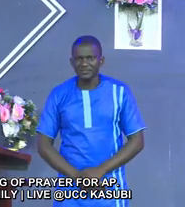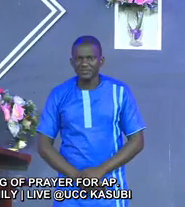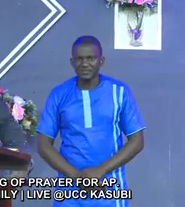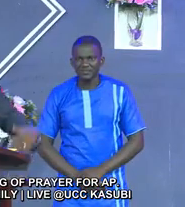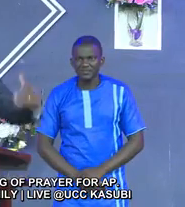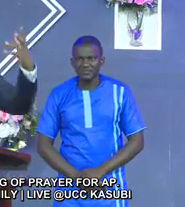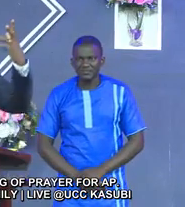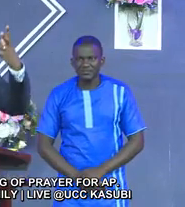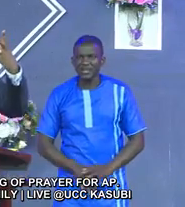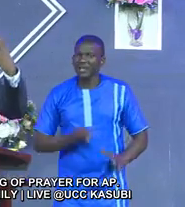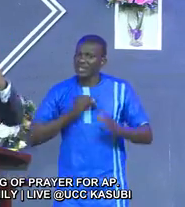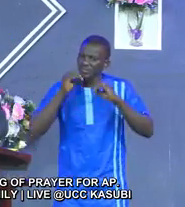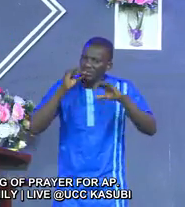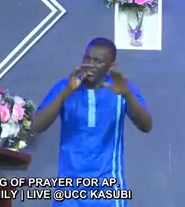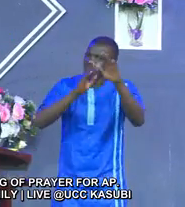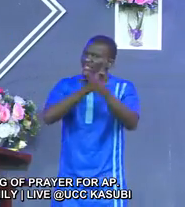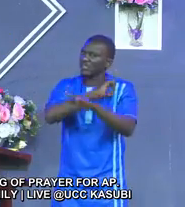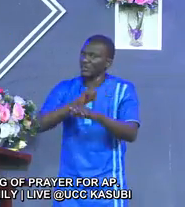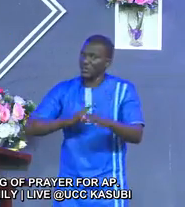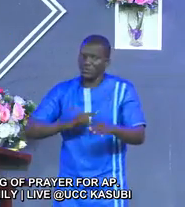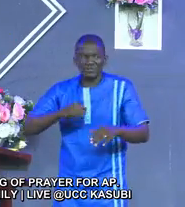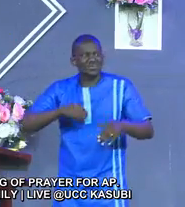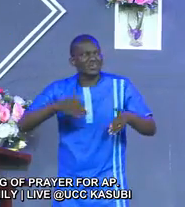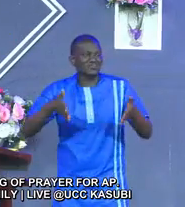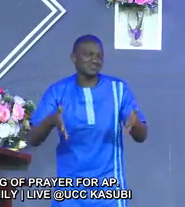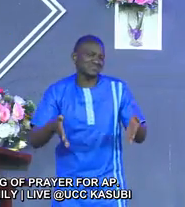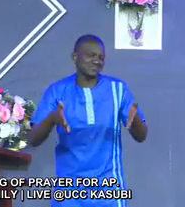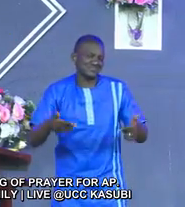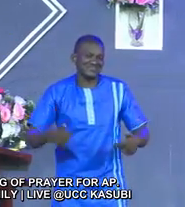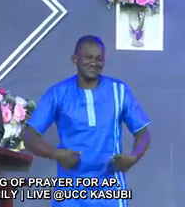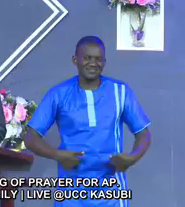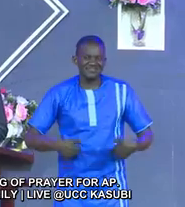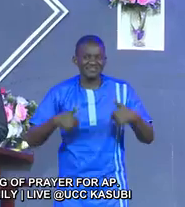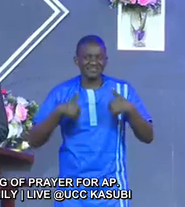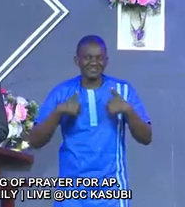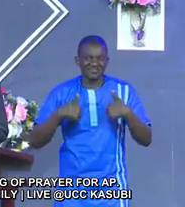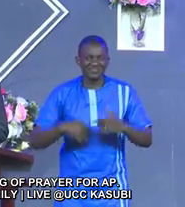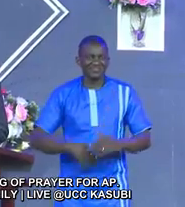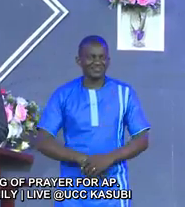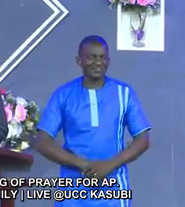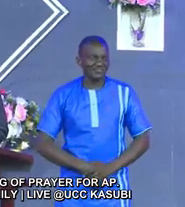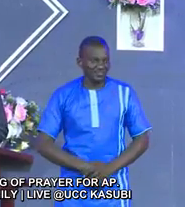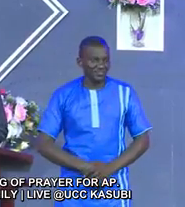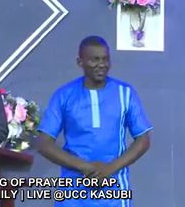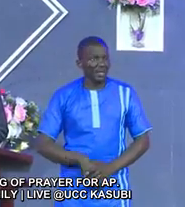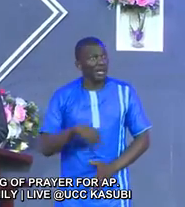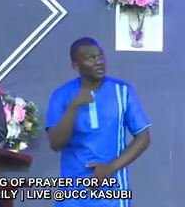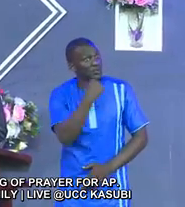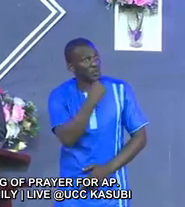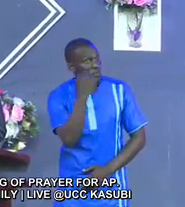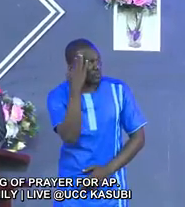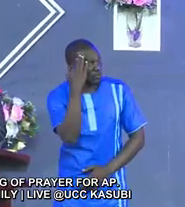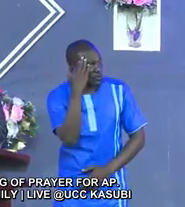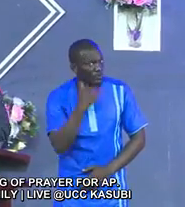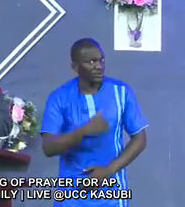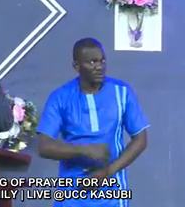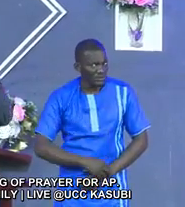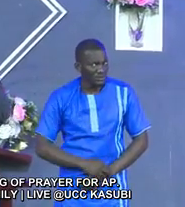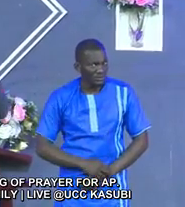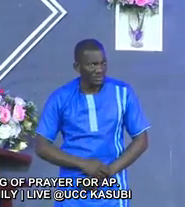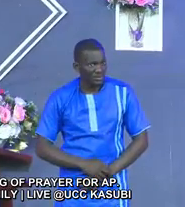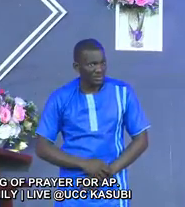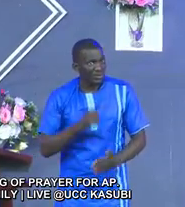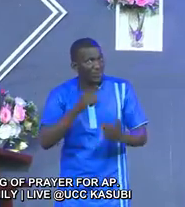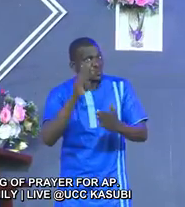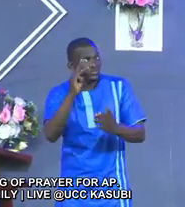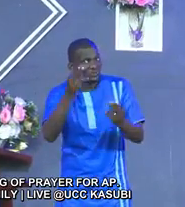I bless the Lord that I am here. Nebaza Mukama nti ndi wano. And who knows what is going